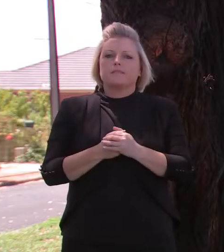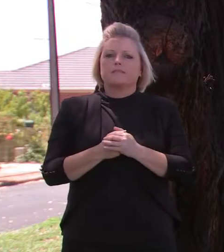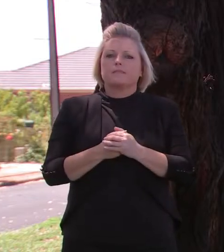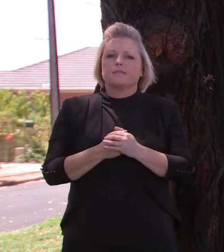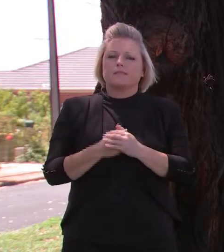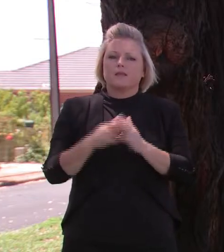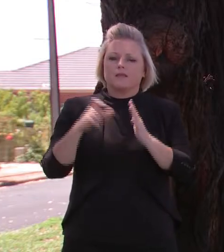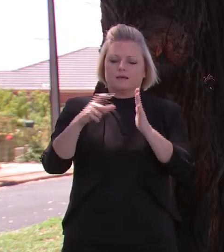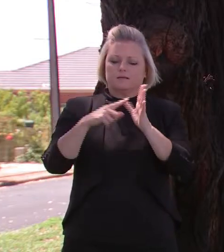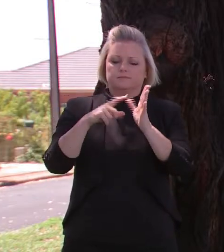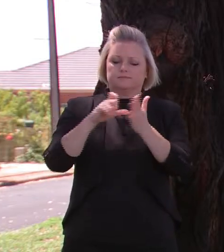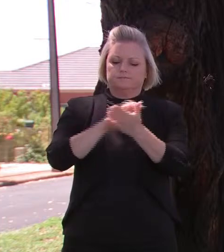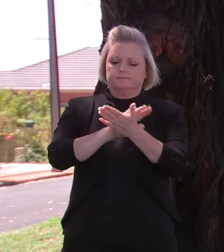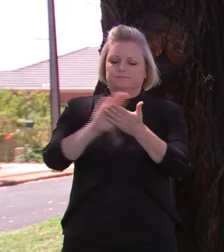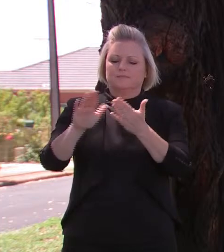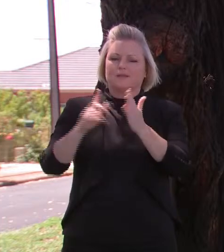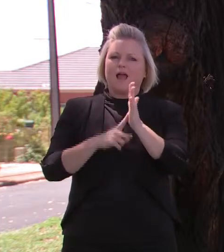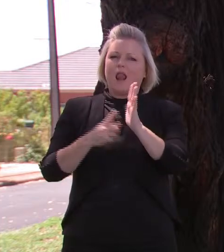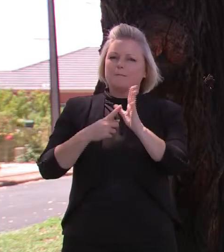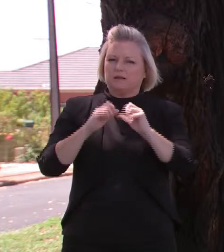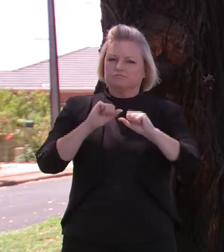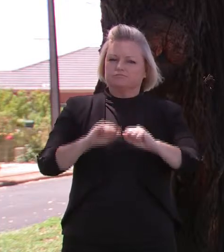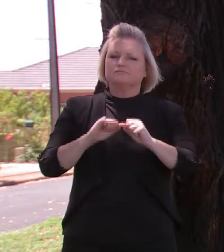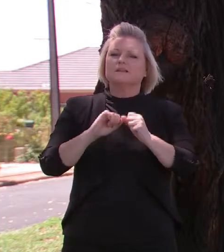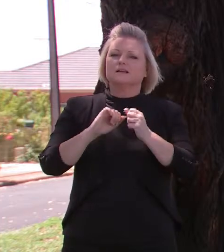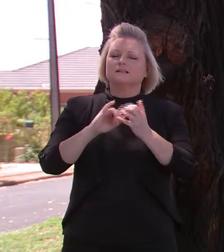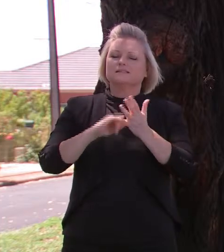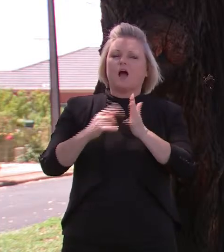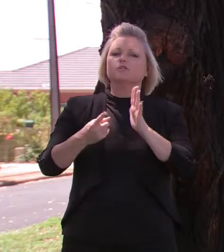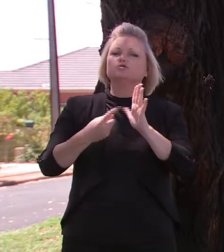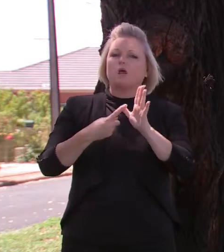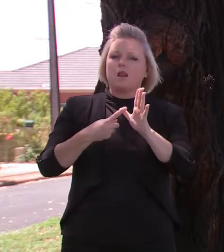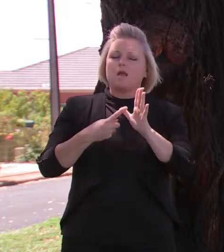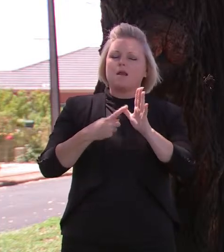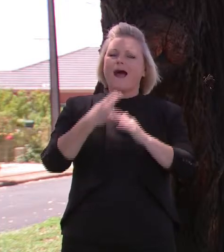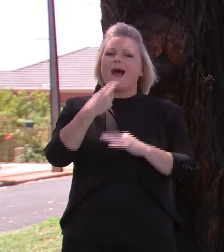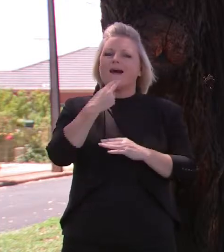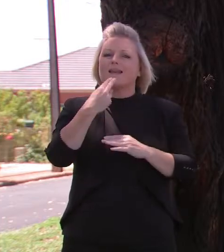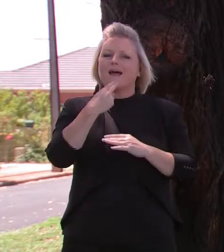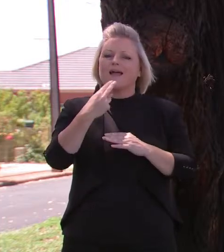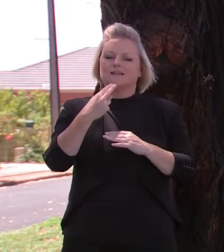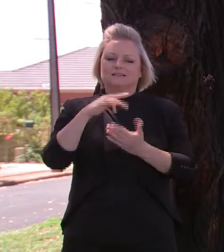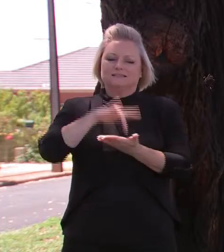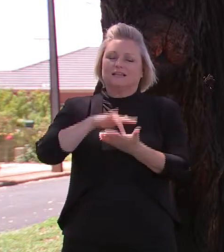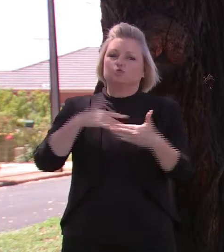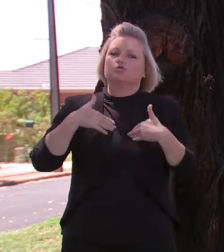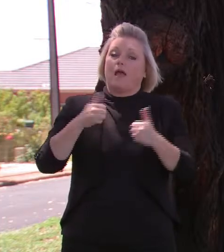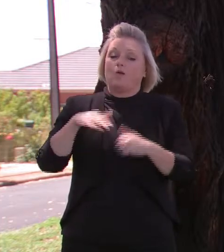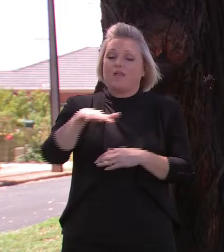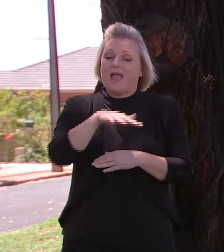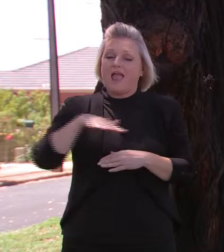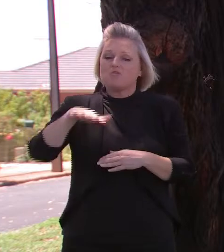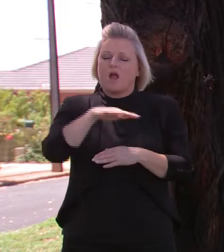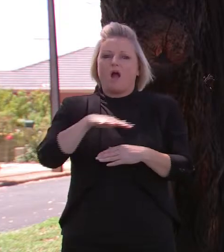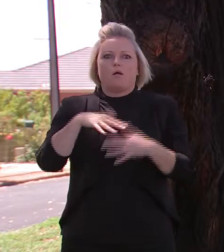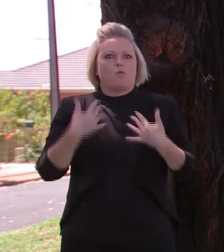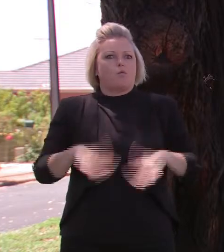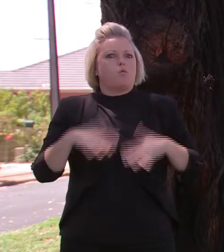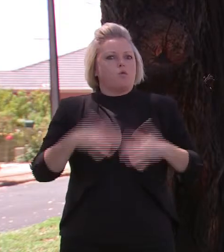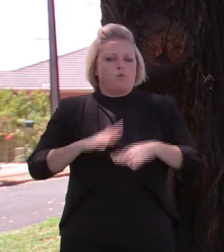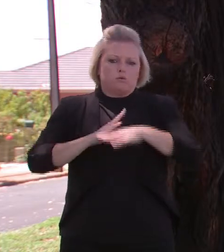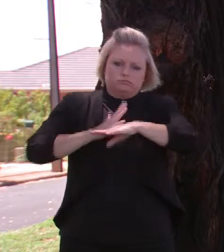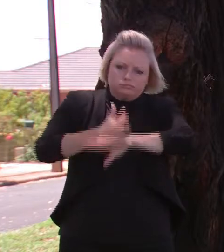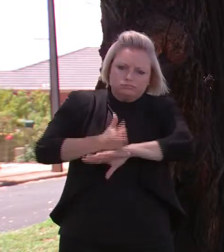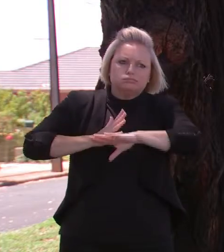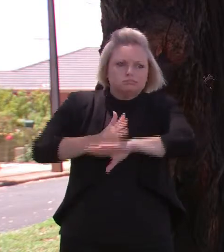staff into regional South Australia. The vaccination rates amongst our Indigenous communities, especially those in very remote parts of the state, are actually very